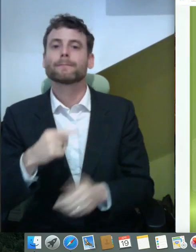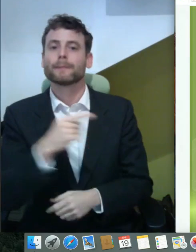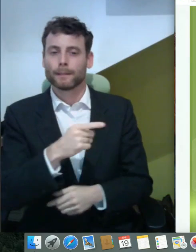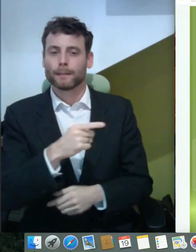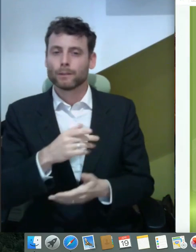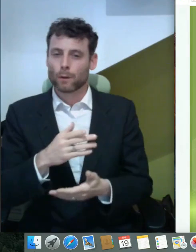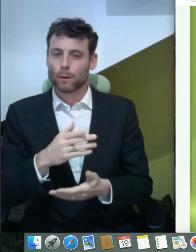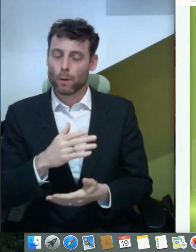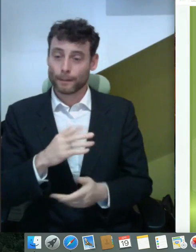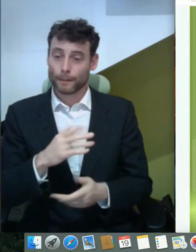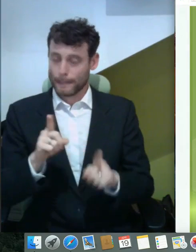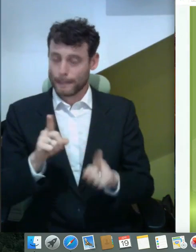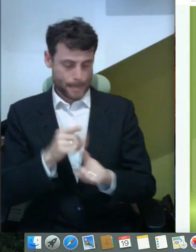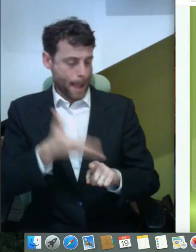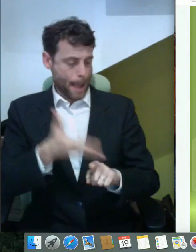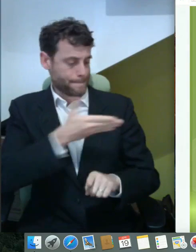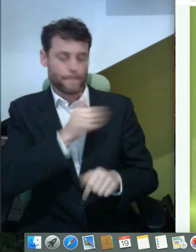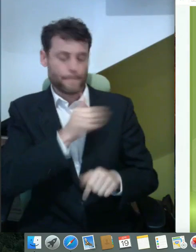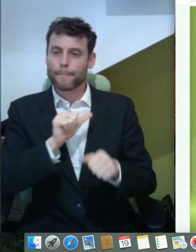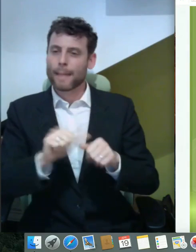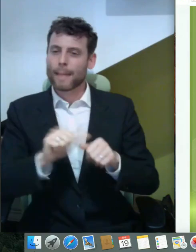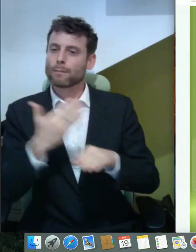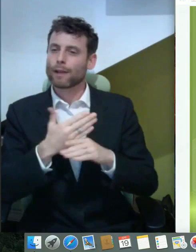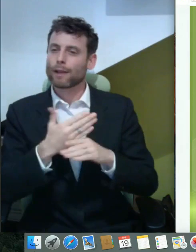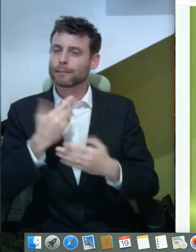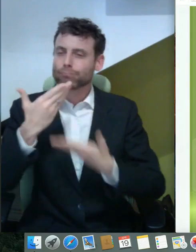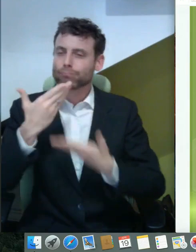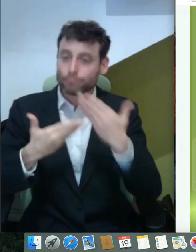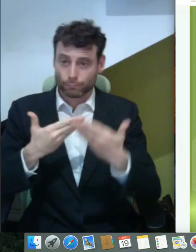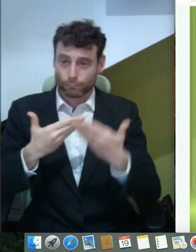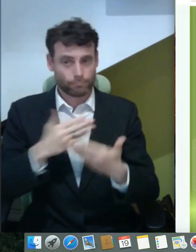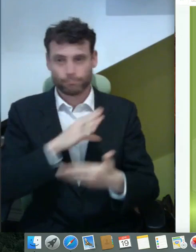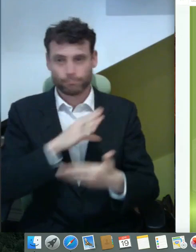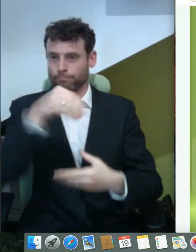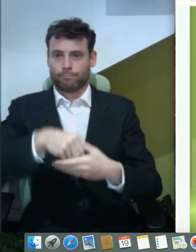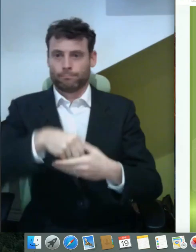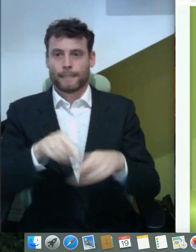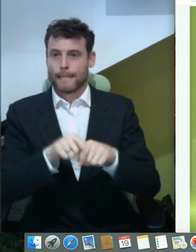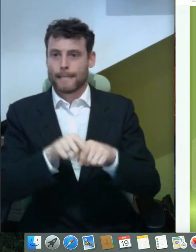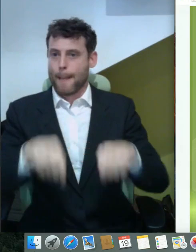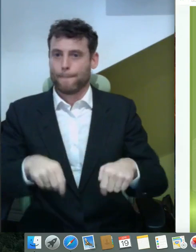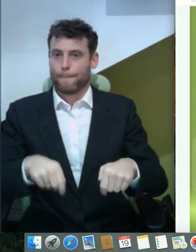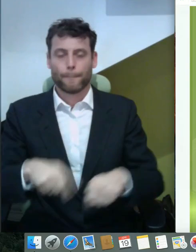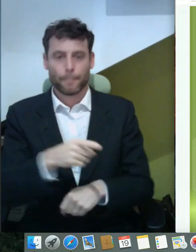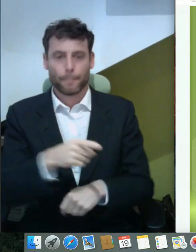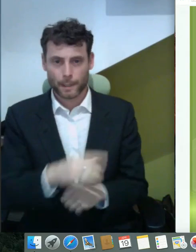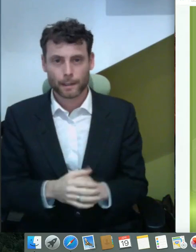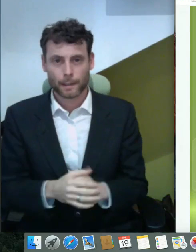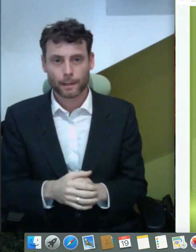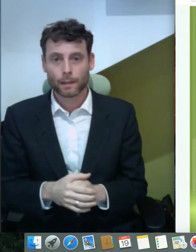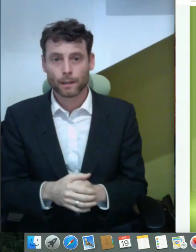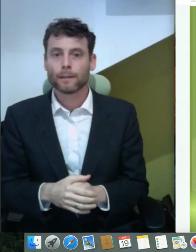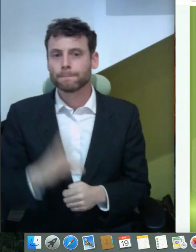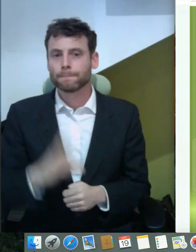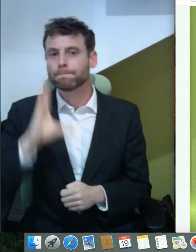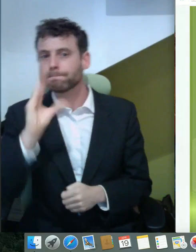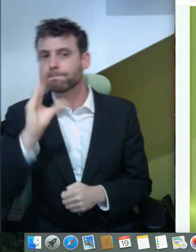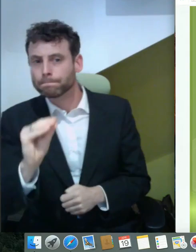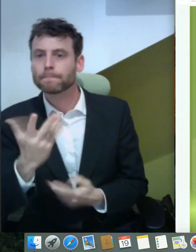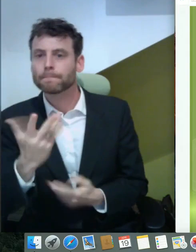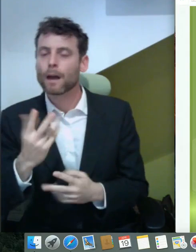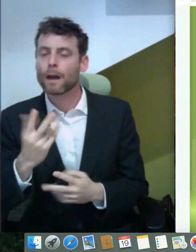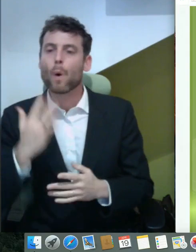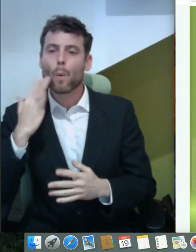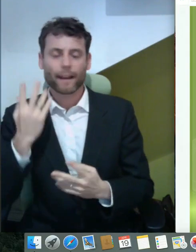to law enforcement interactions. And just pointing out that some investigations may take place in settings